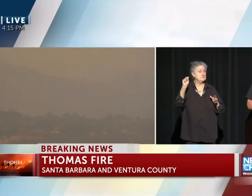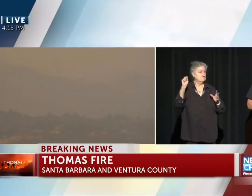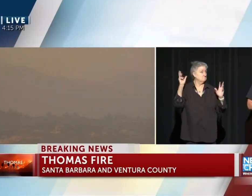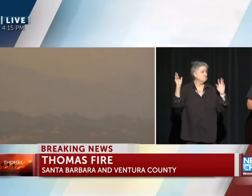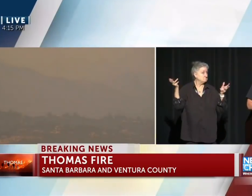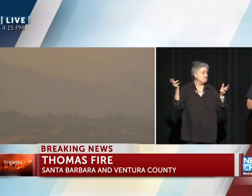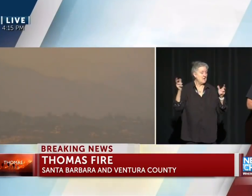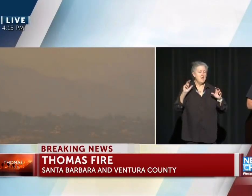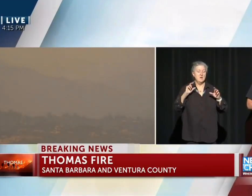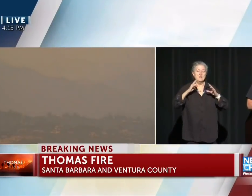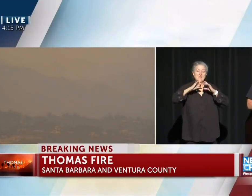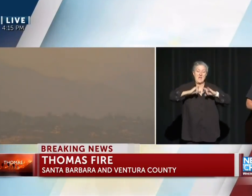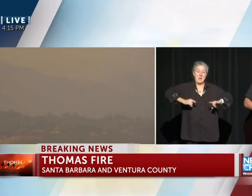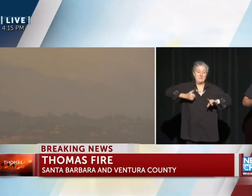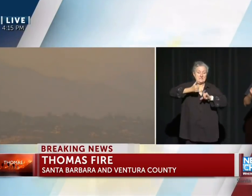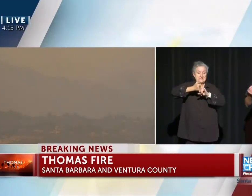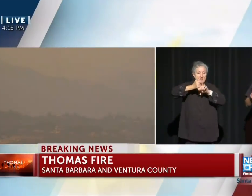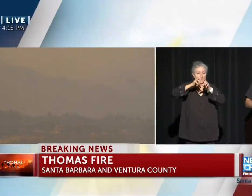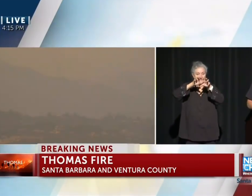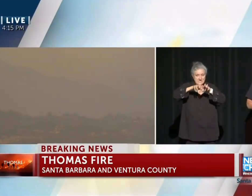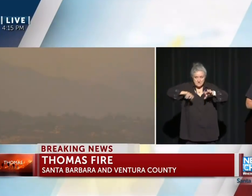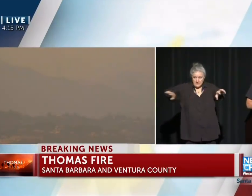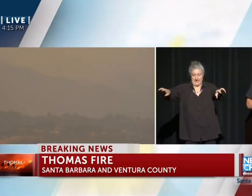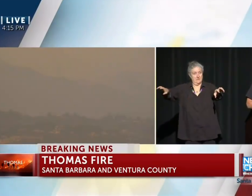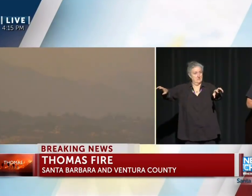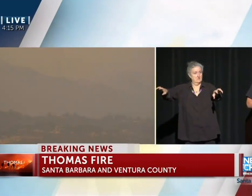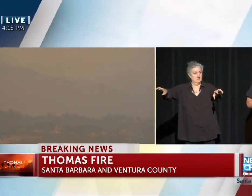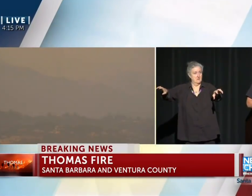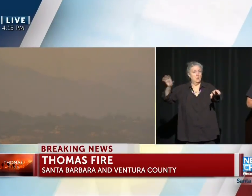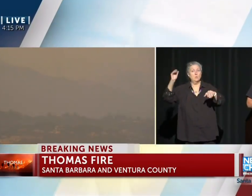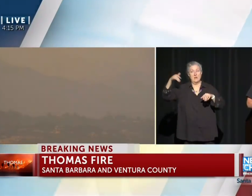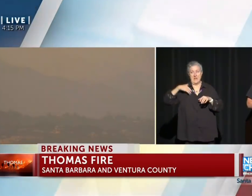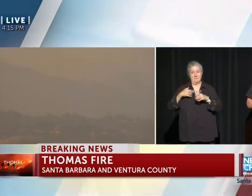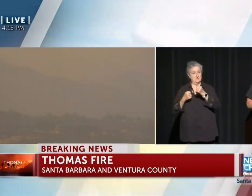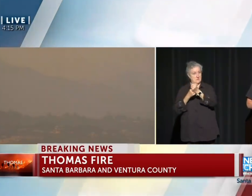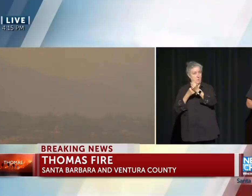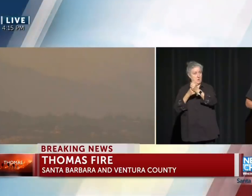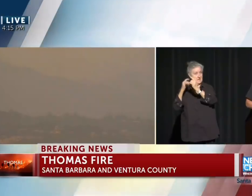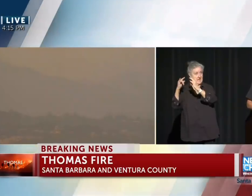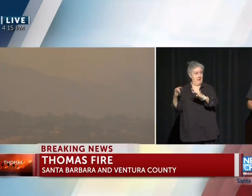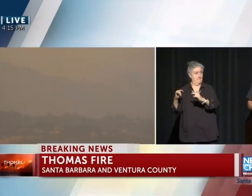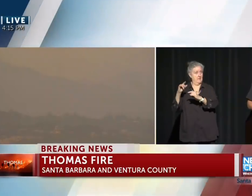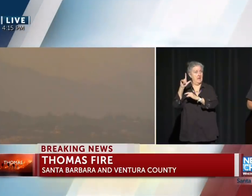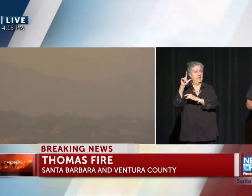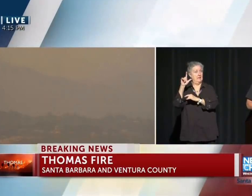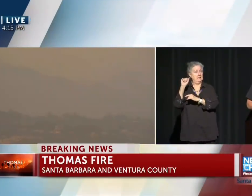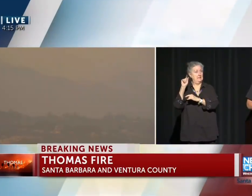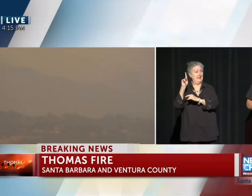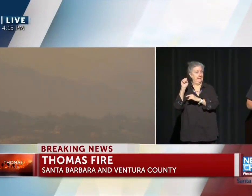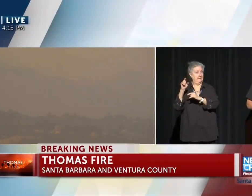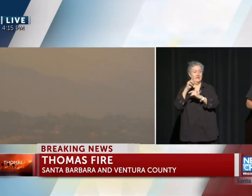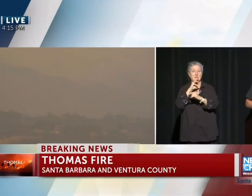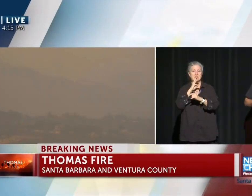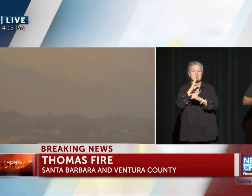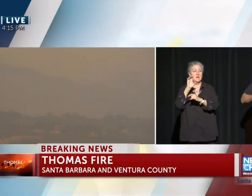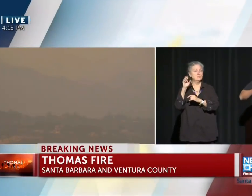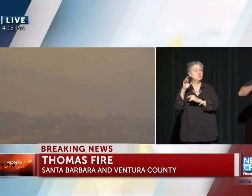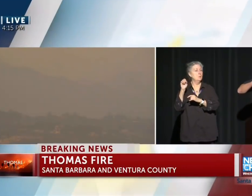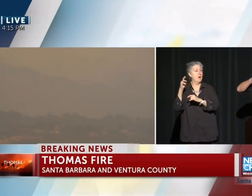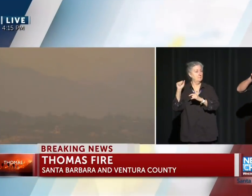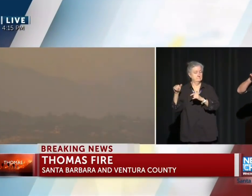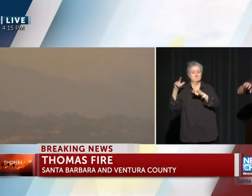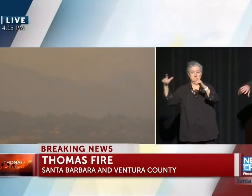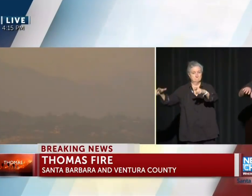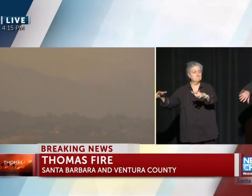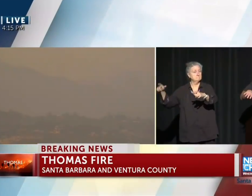going to have a support camp up at Lake Cachuma that can support the heavy equipment and personnel that primarily